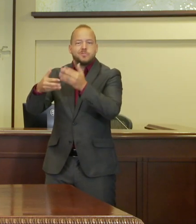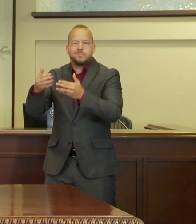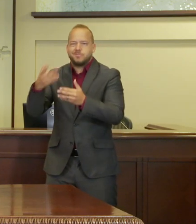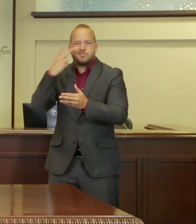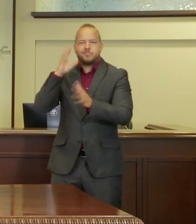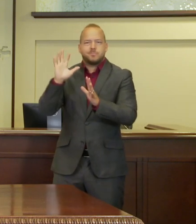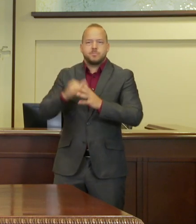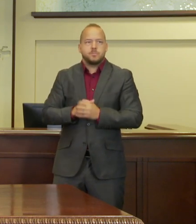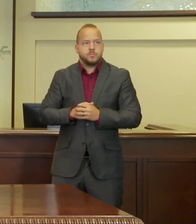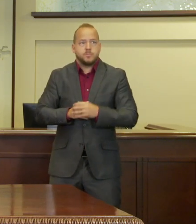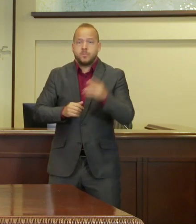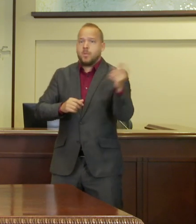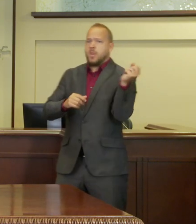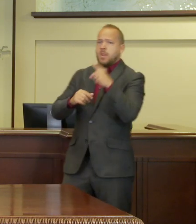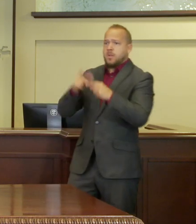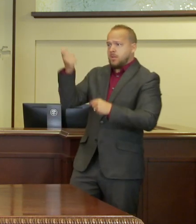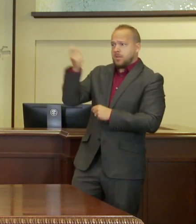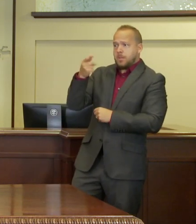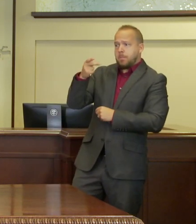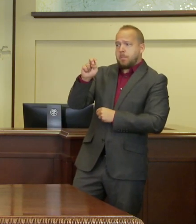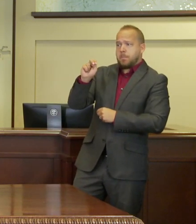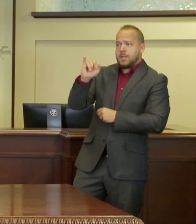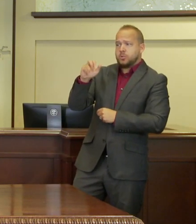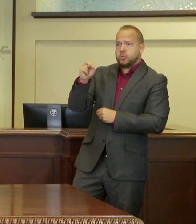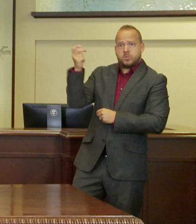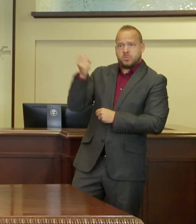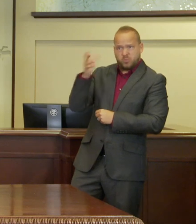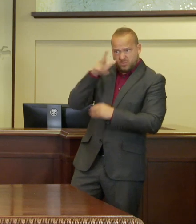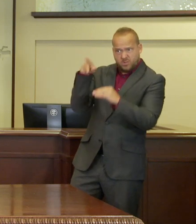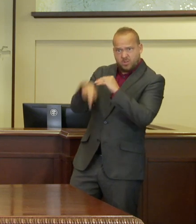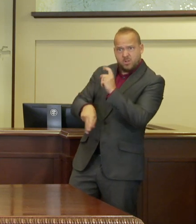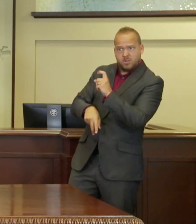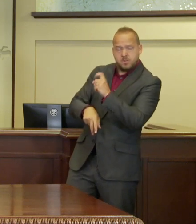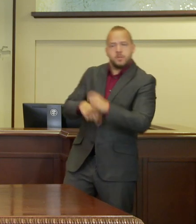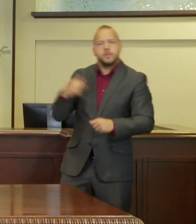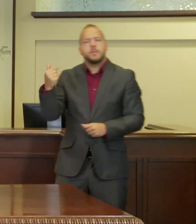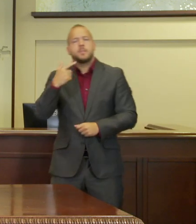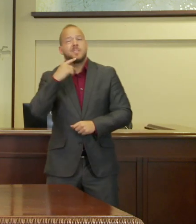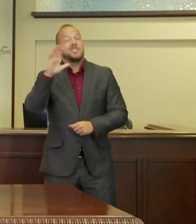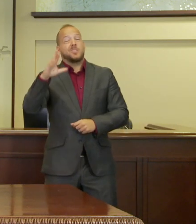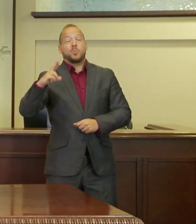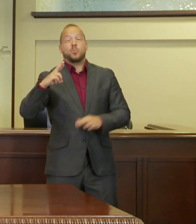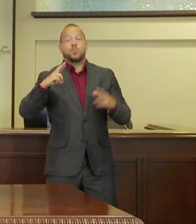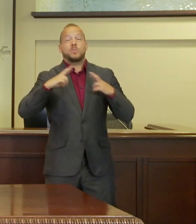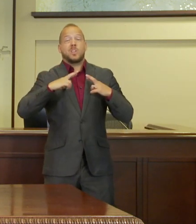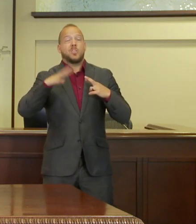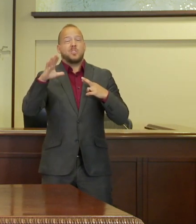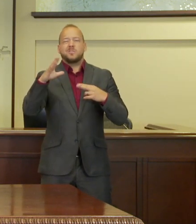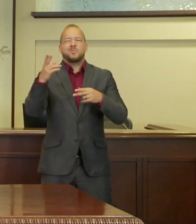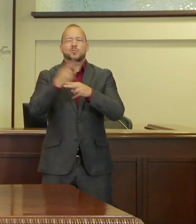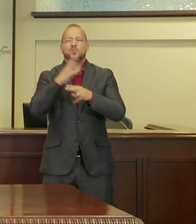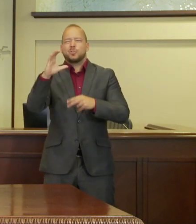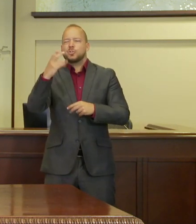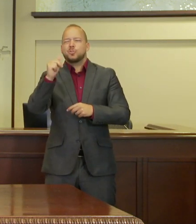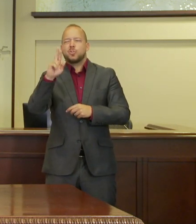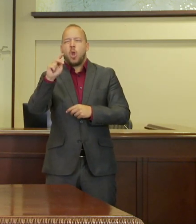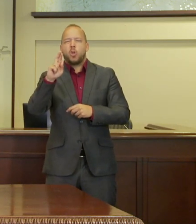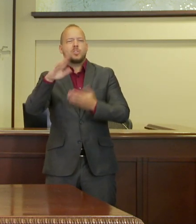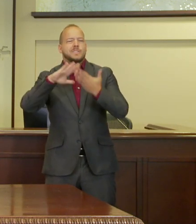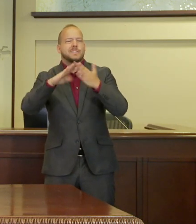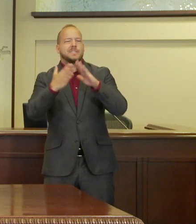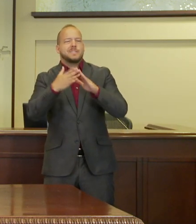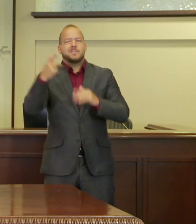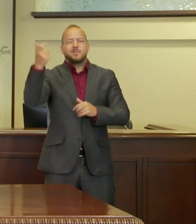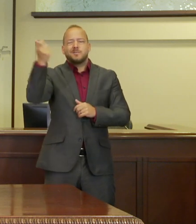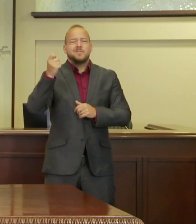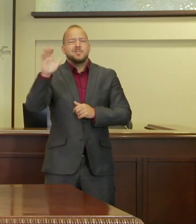That the pension is a matter of the city charter, and the pension, the